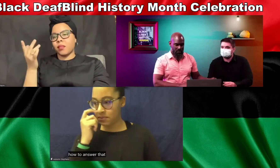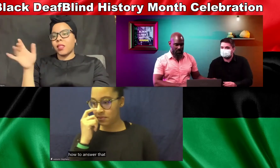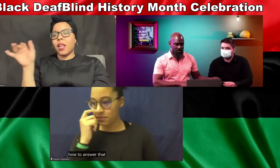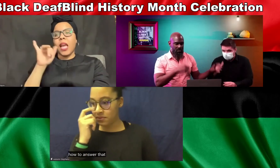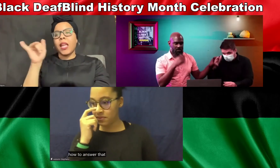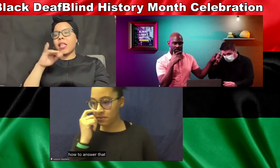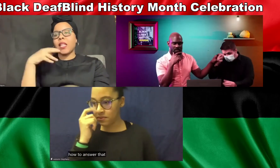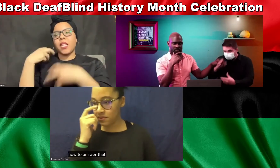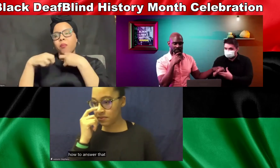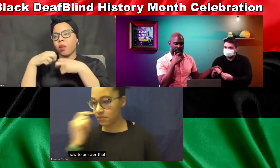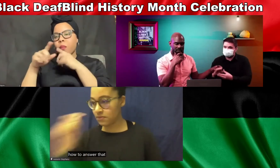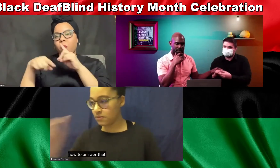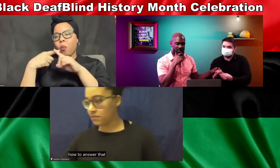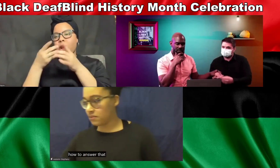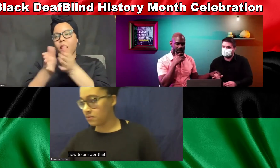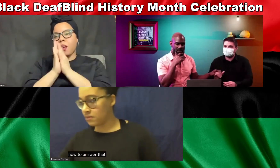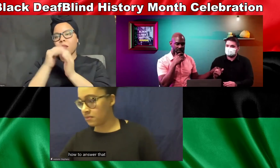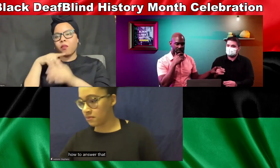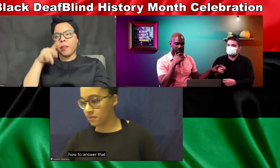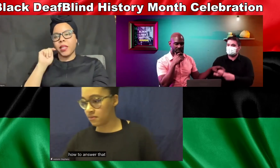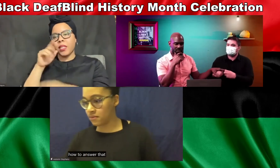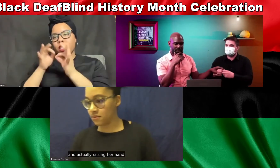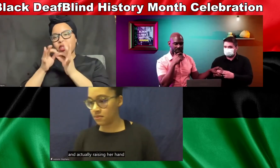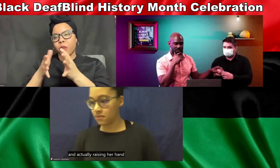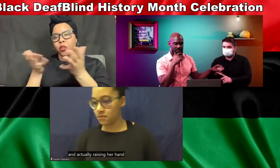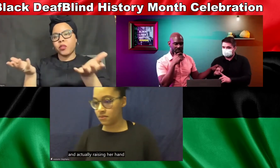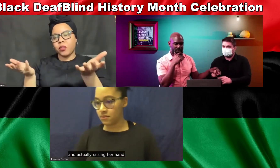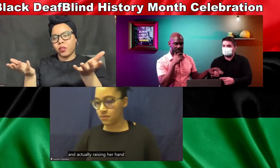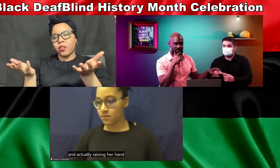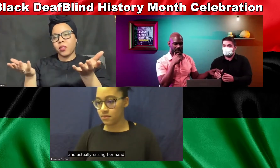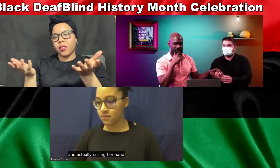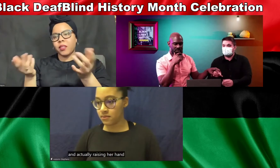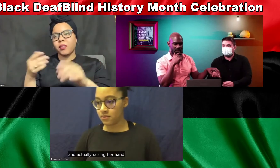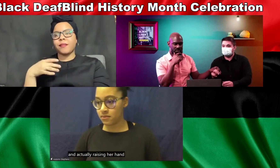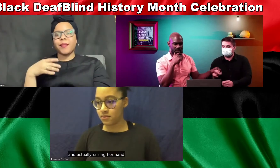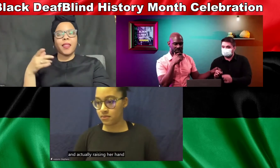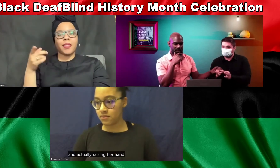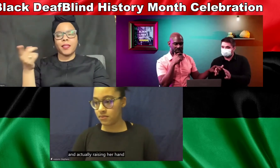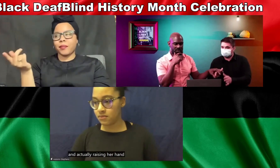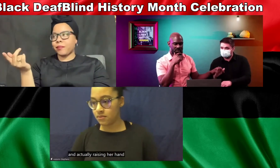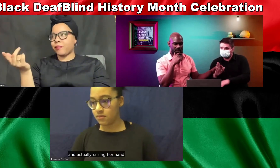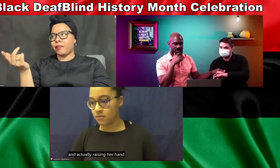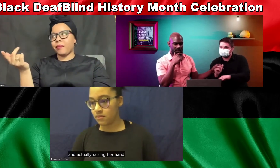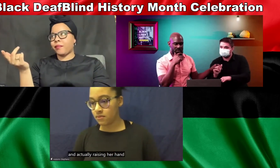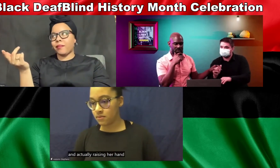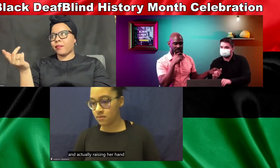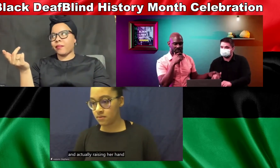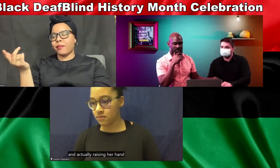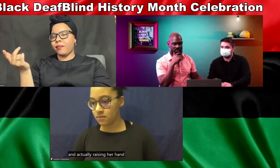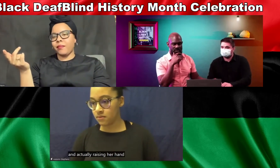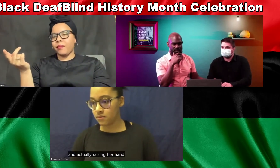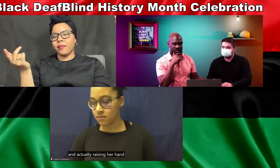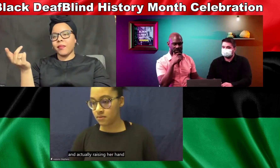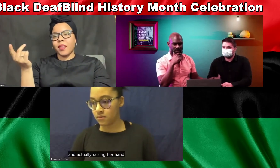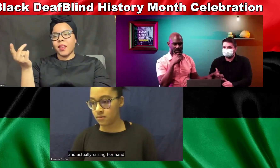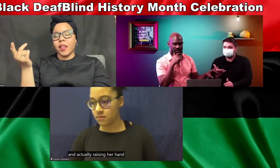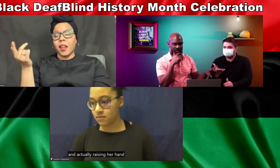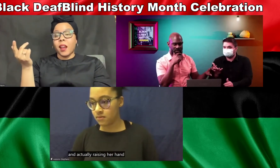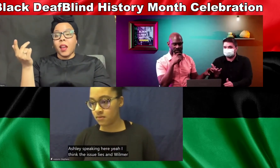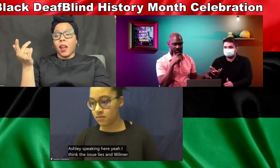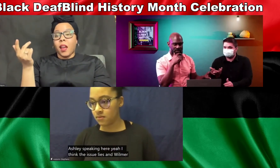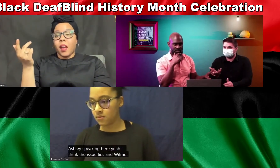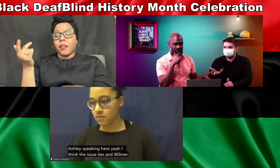hand. Ashley speaking here. Yeah, I think some of the issue lies in when we're asking for